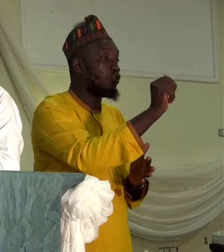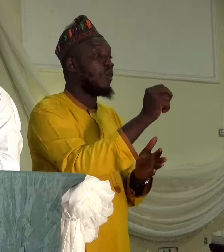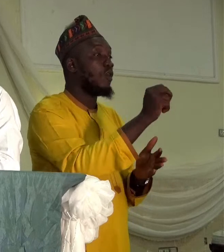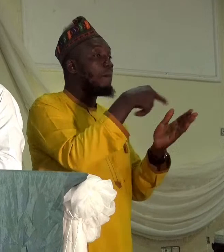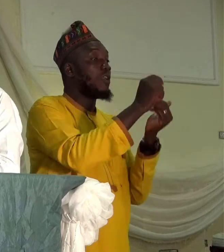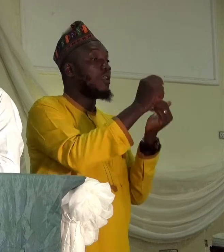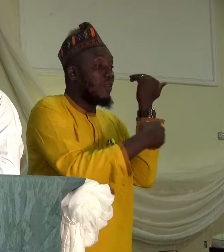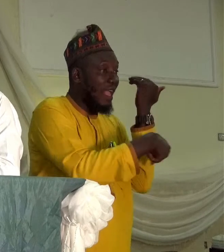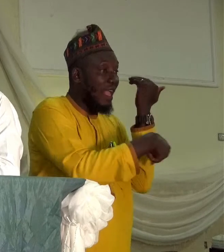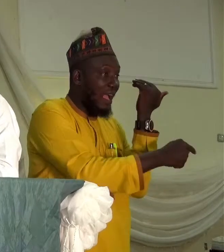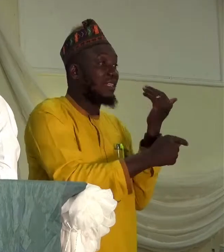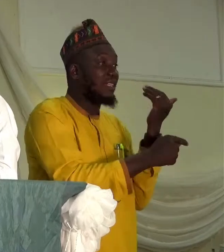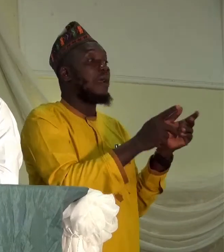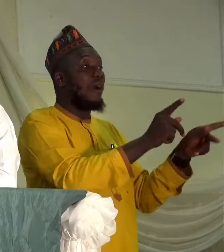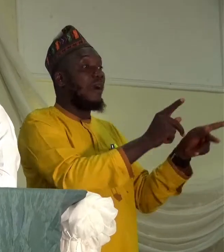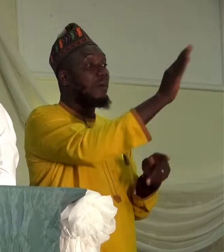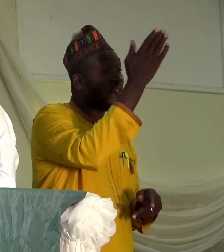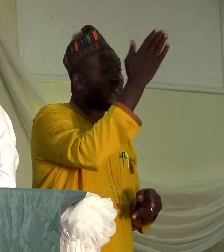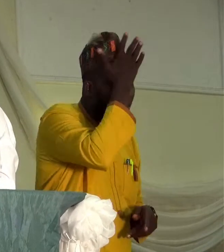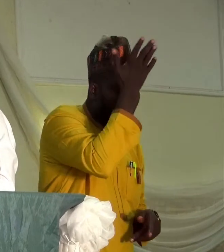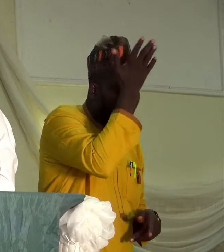zakat as at when due.